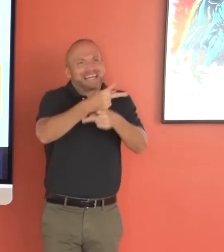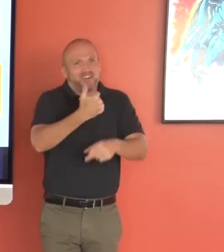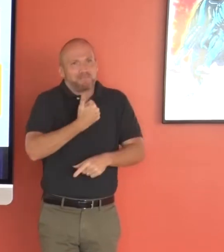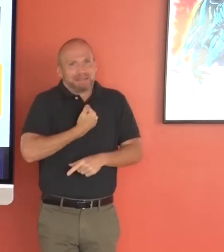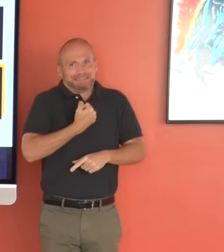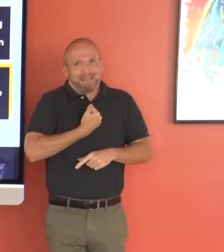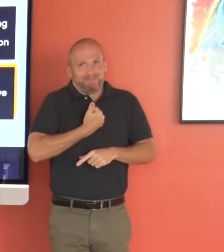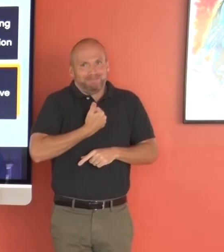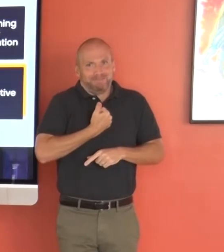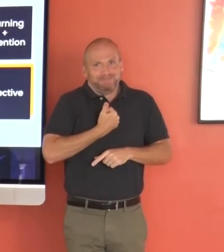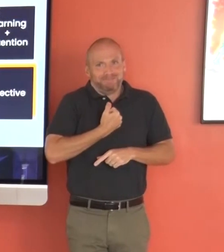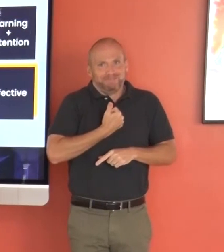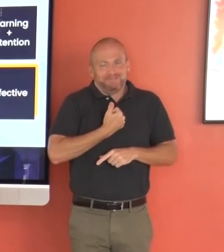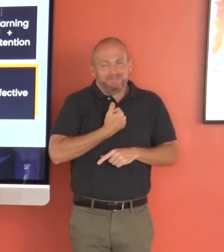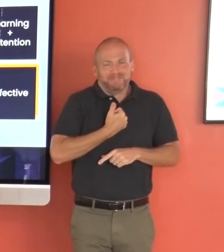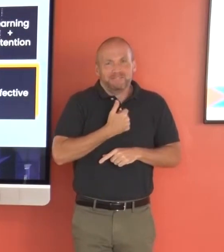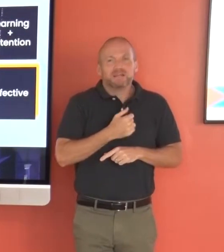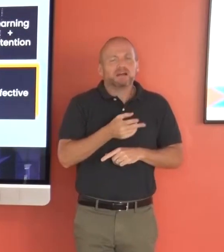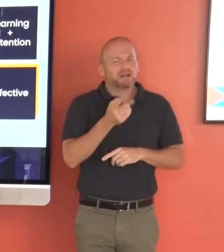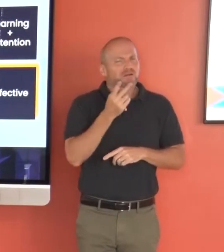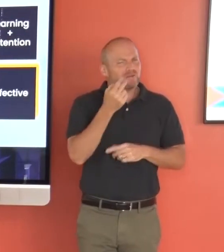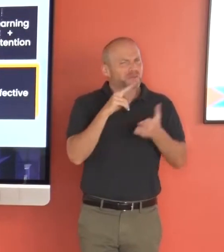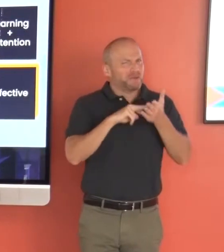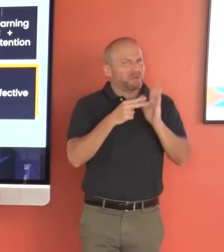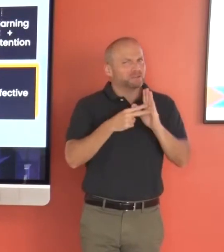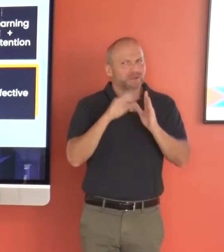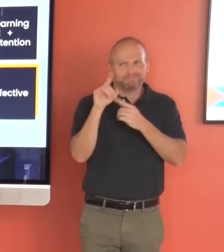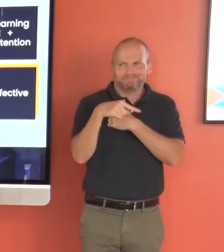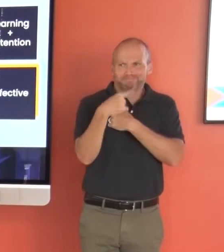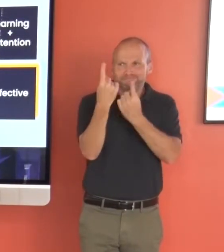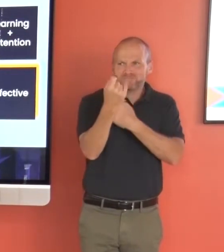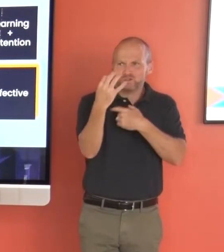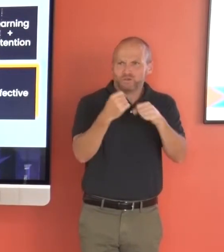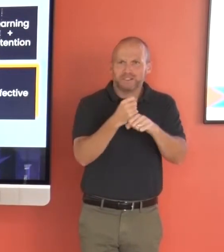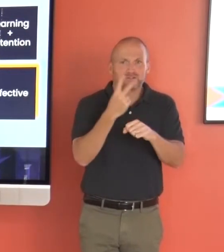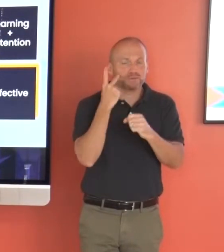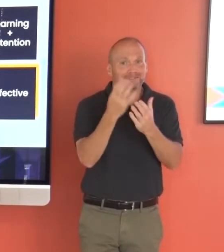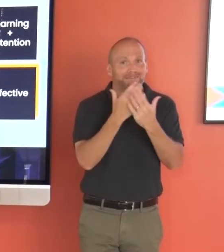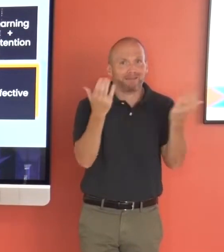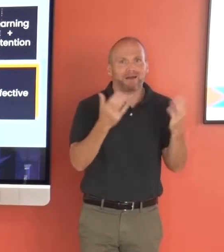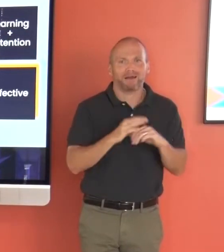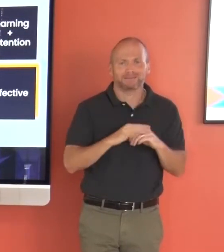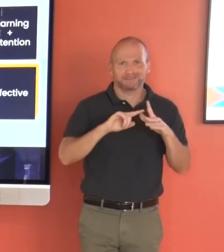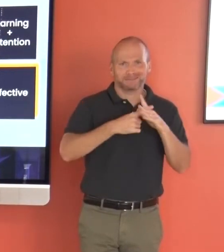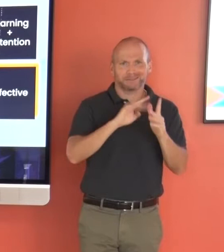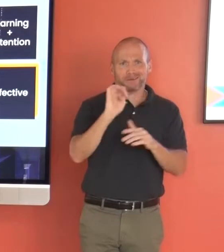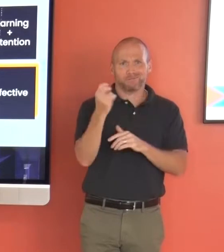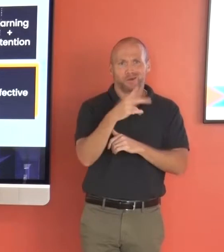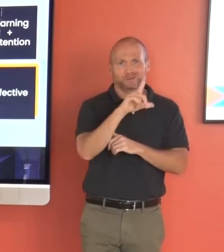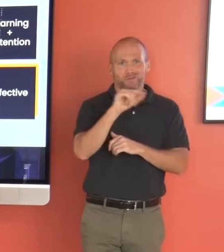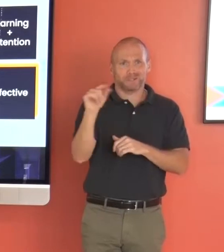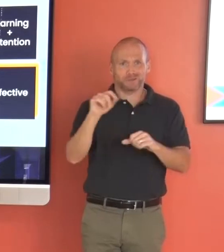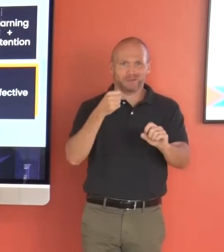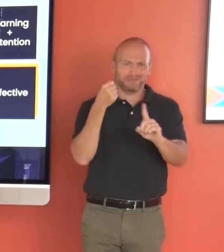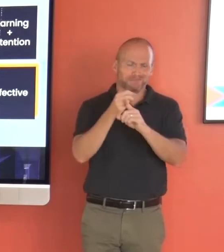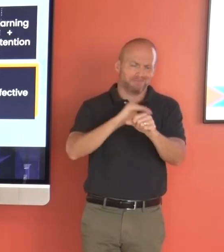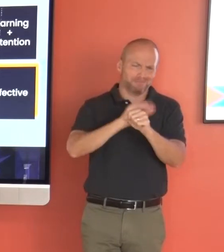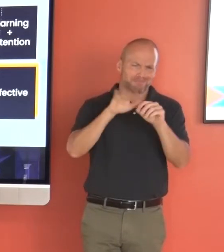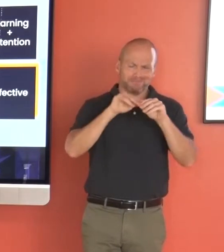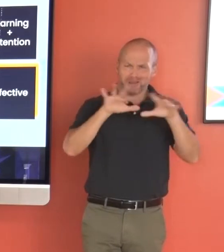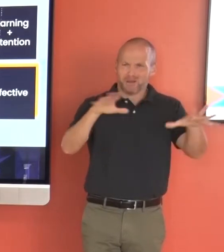mean? We've seen a lot during this last couple of years. Since March 2020, all of our worlds have changed and been